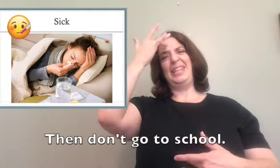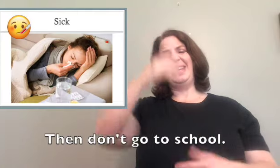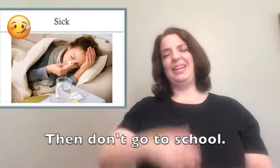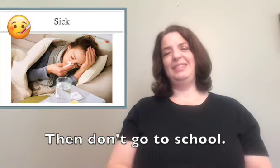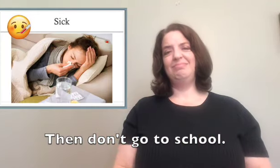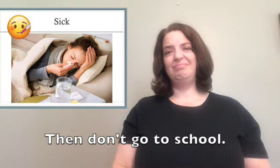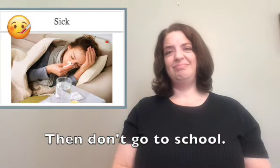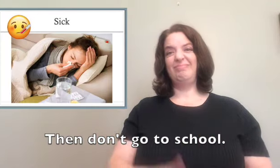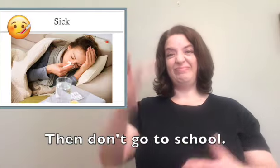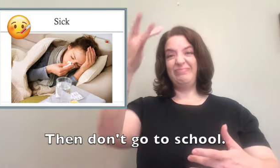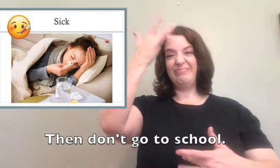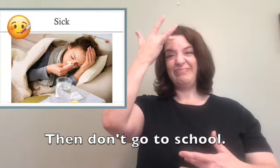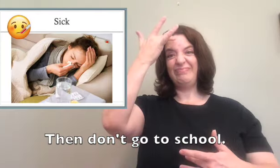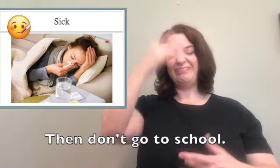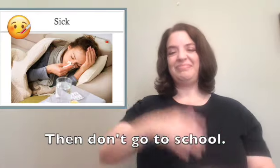sick.